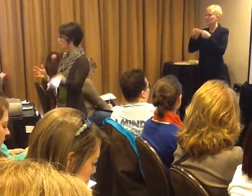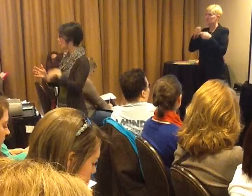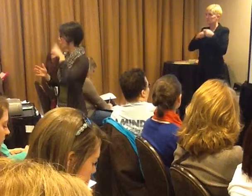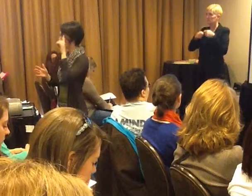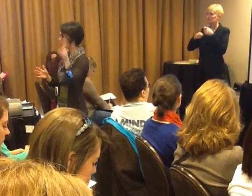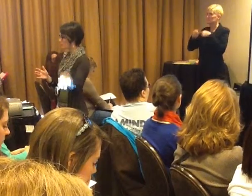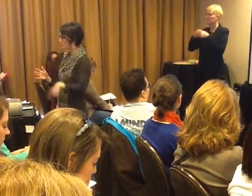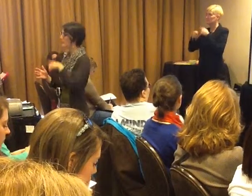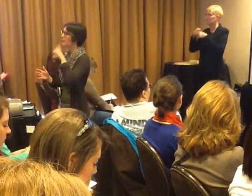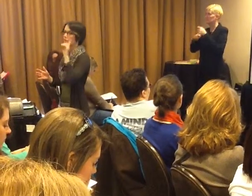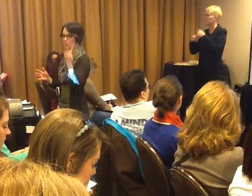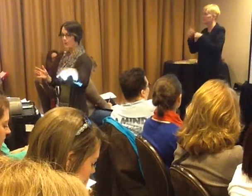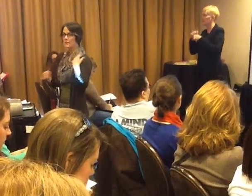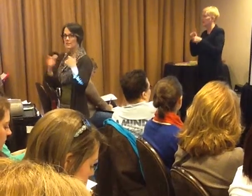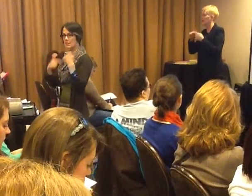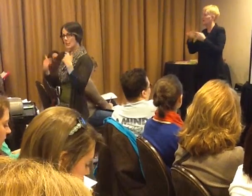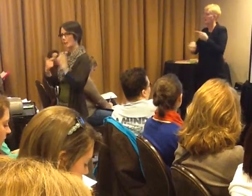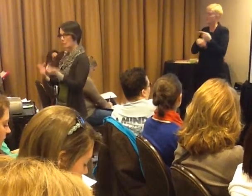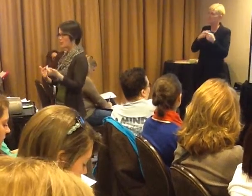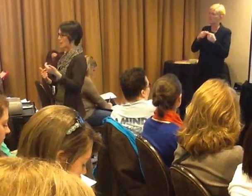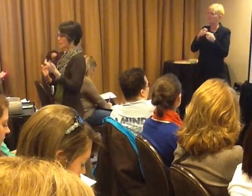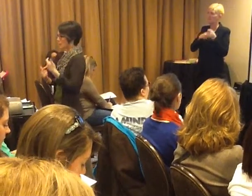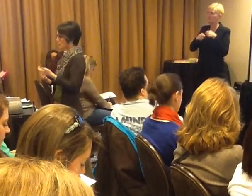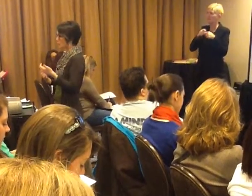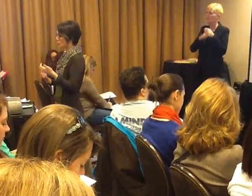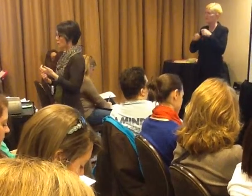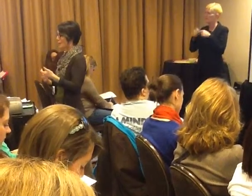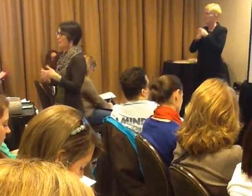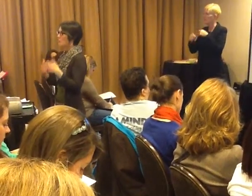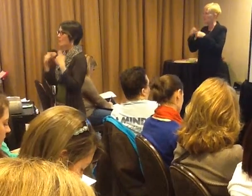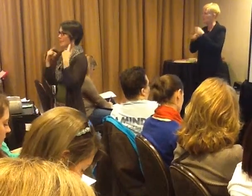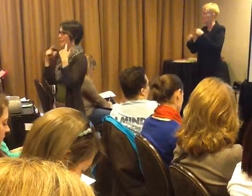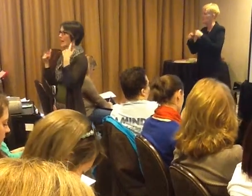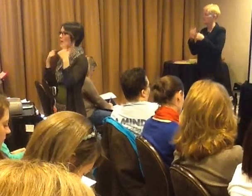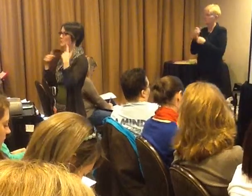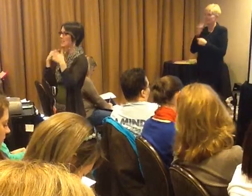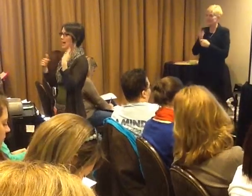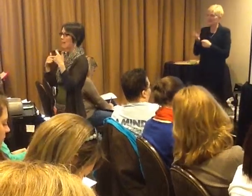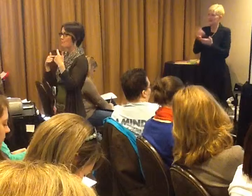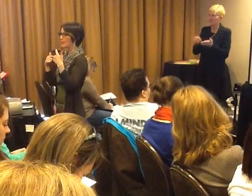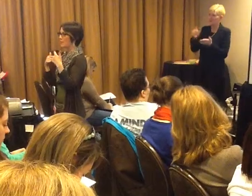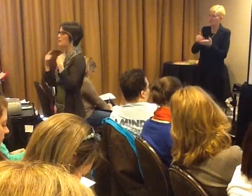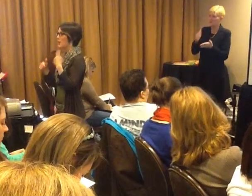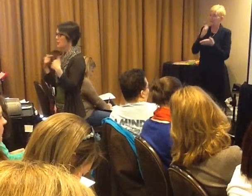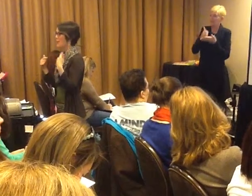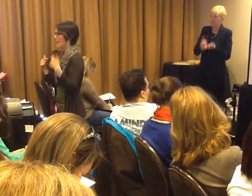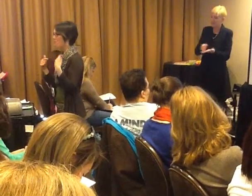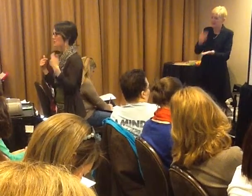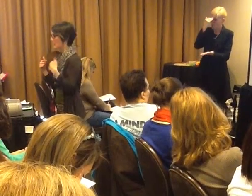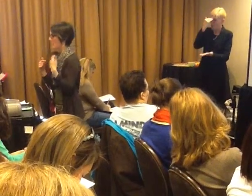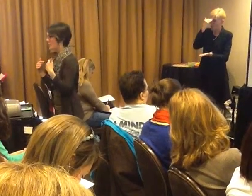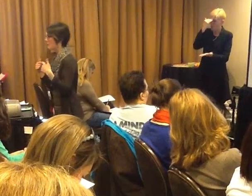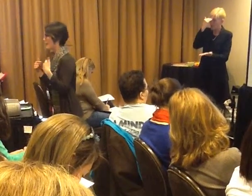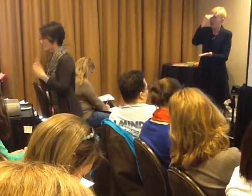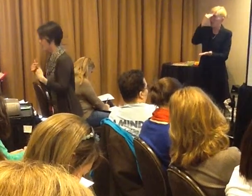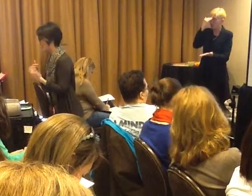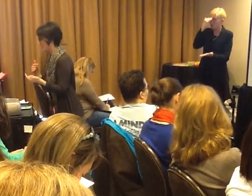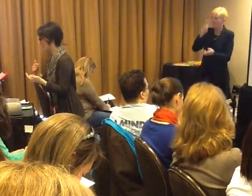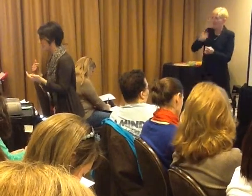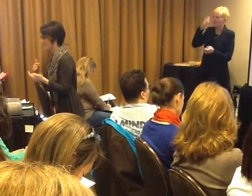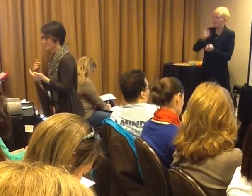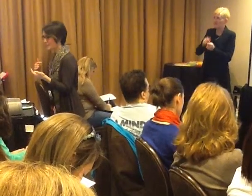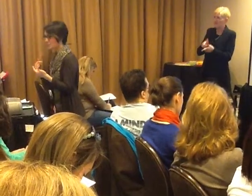it to loop and repeat so that they'll still have repeated exposure to it, but it helps them know that they have to remember it